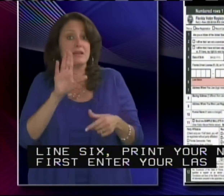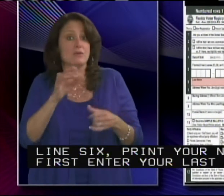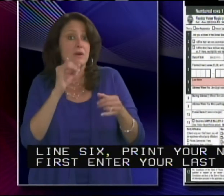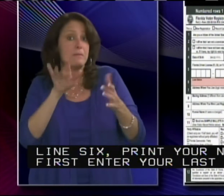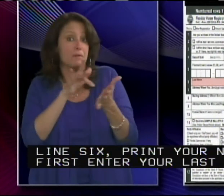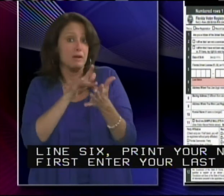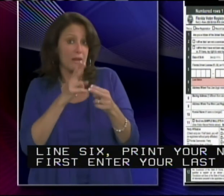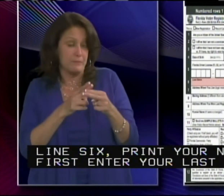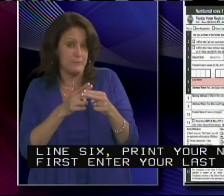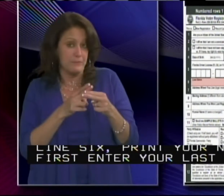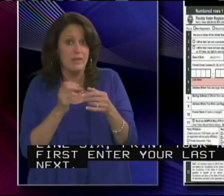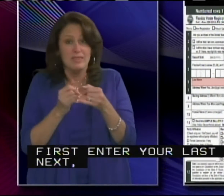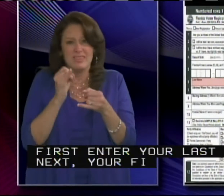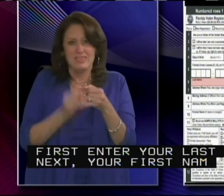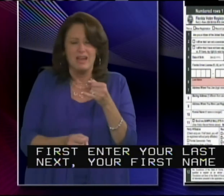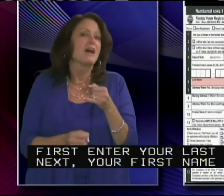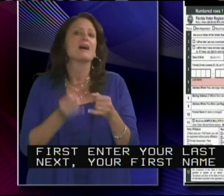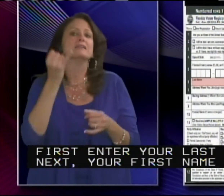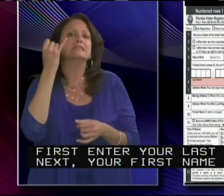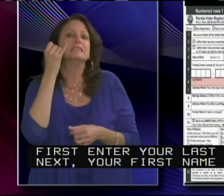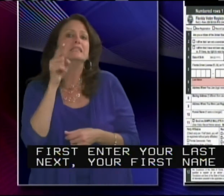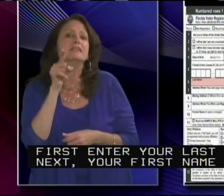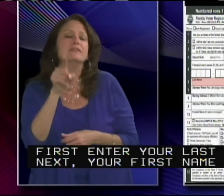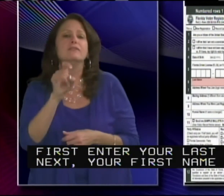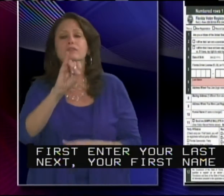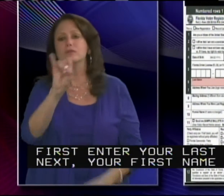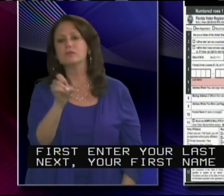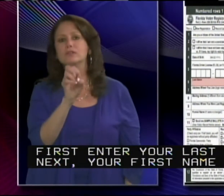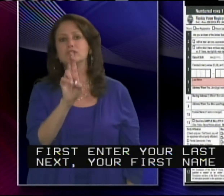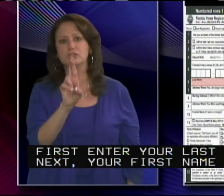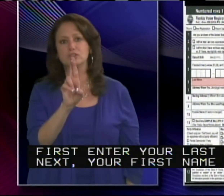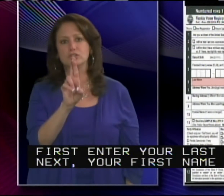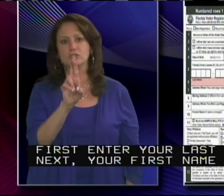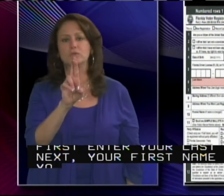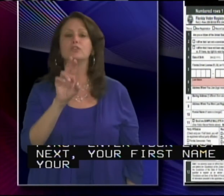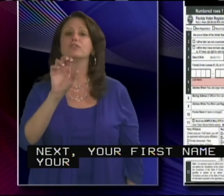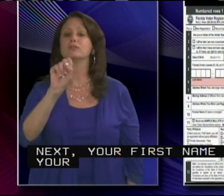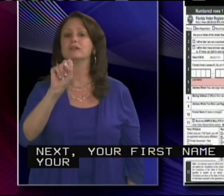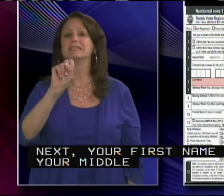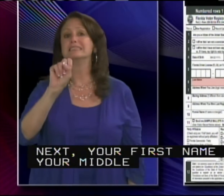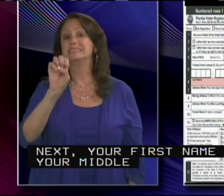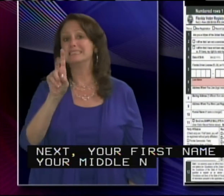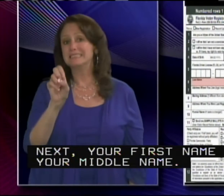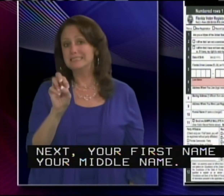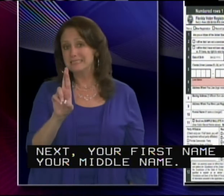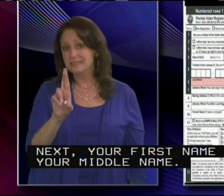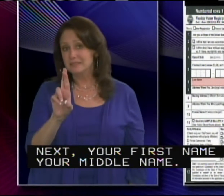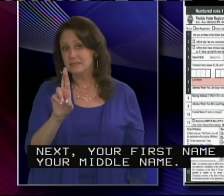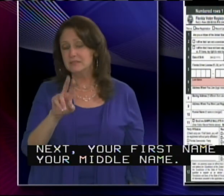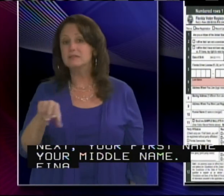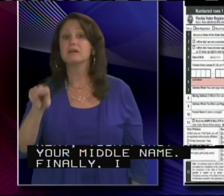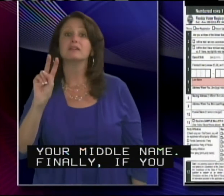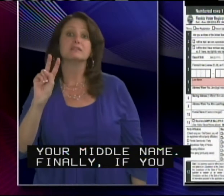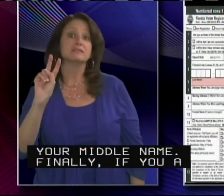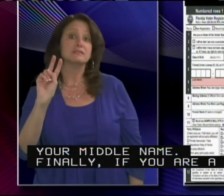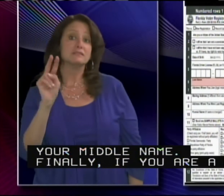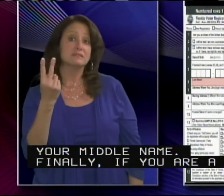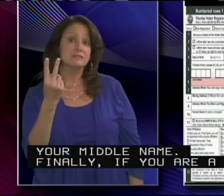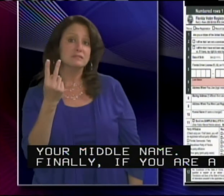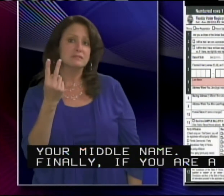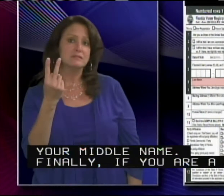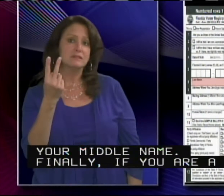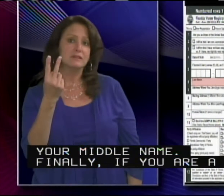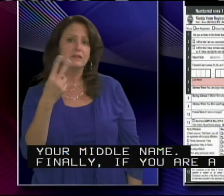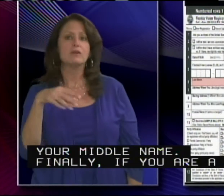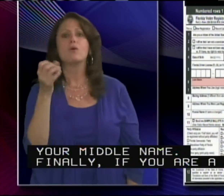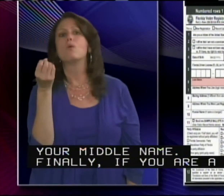then your middle name. Finally, if you are a junior, senior, or